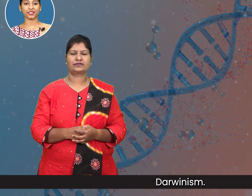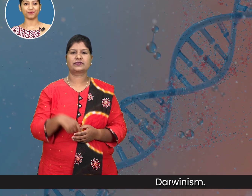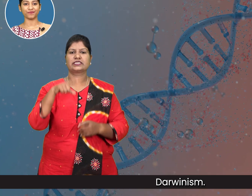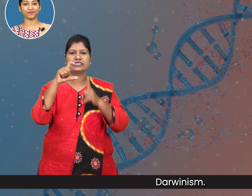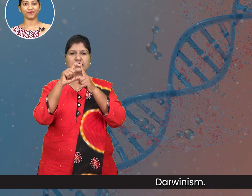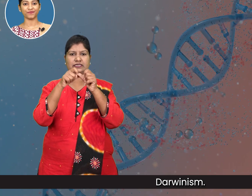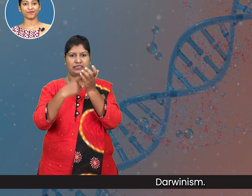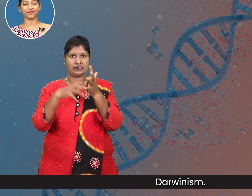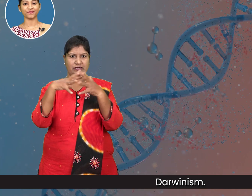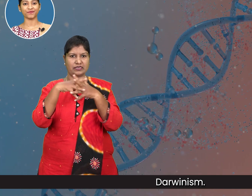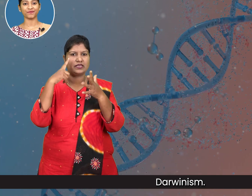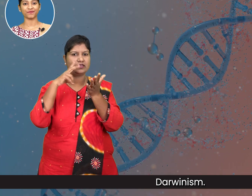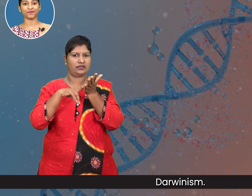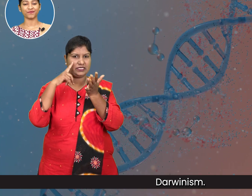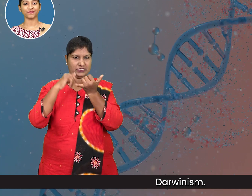Darwinism.